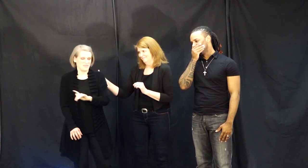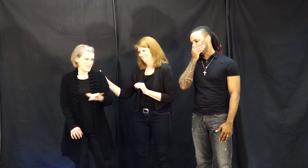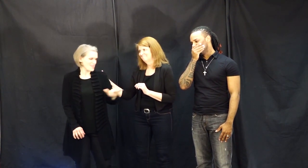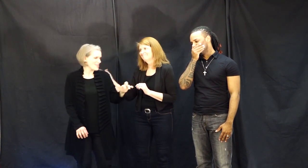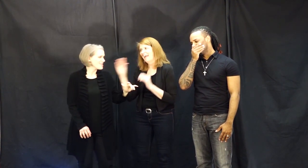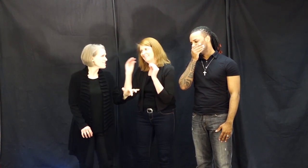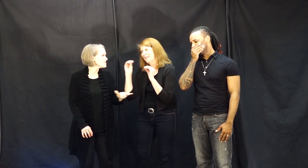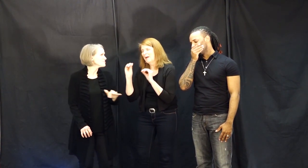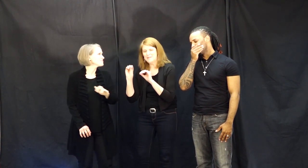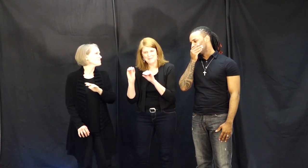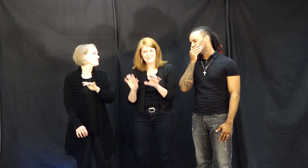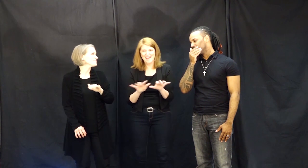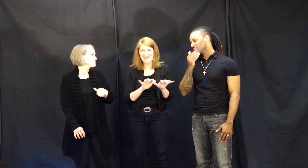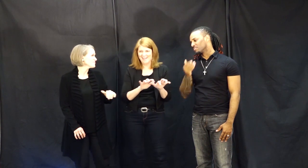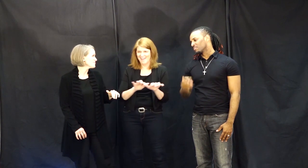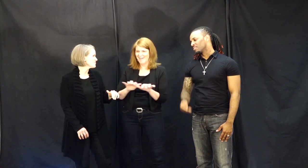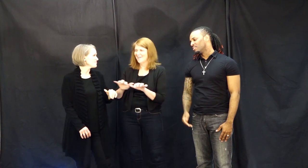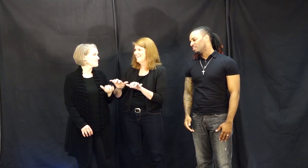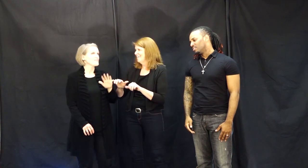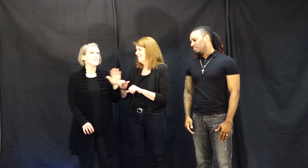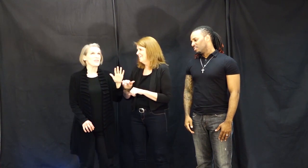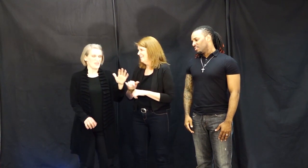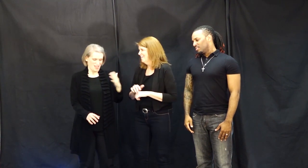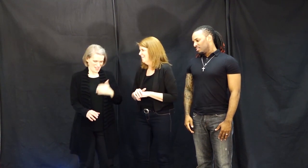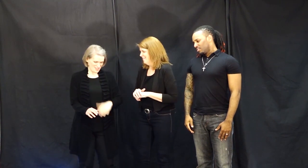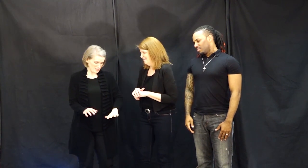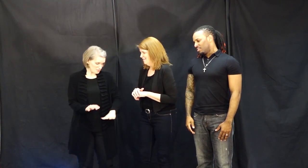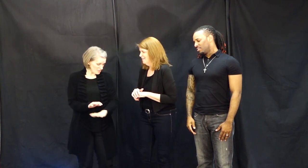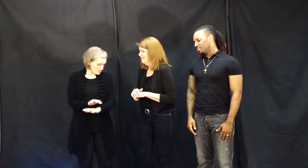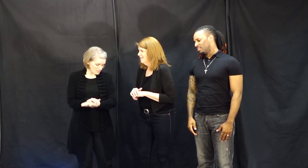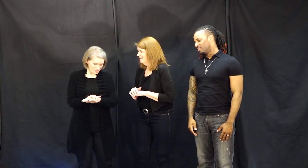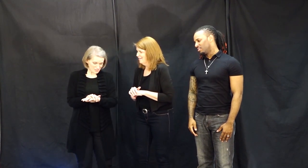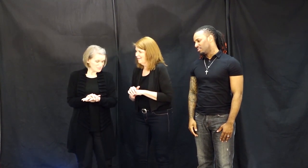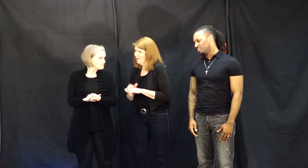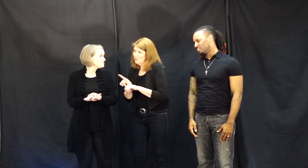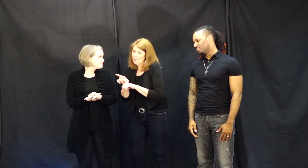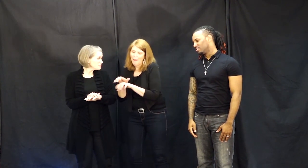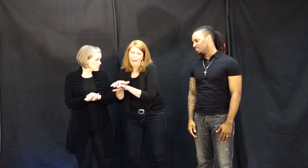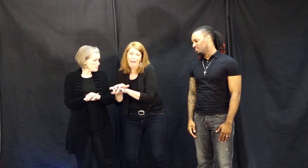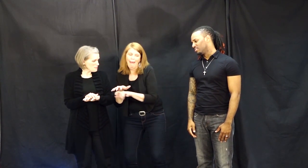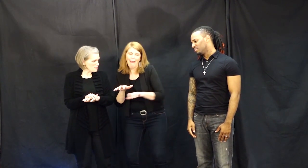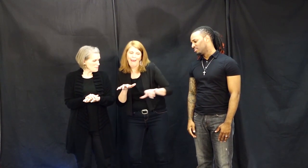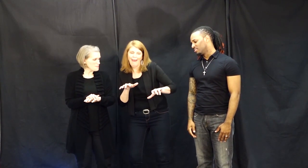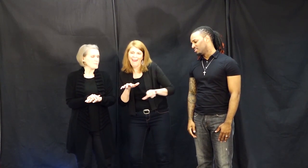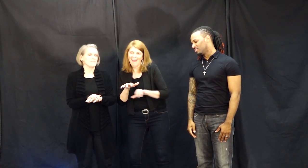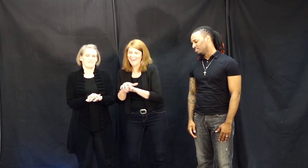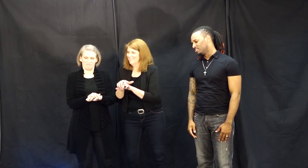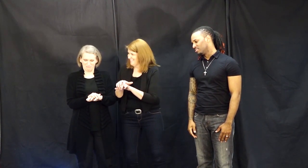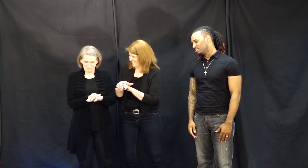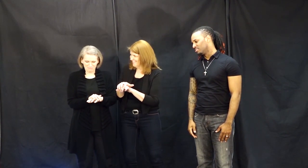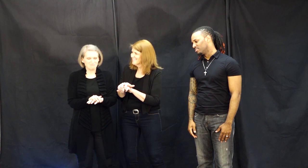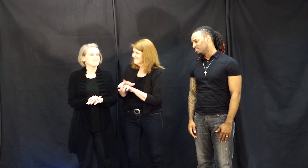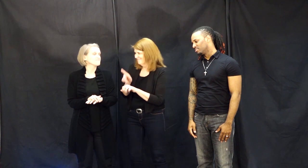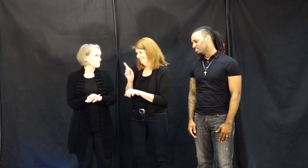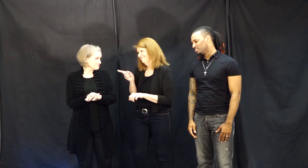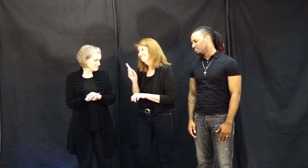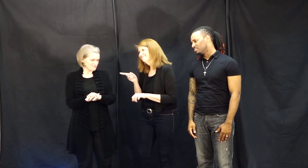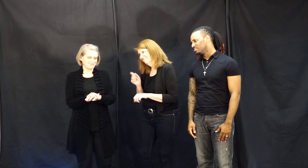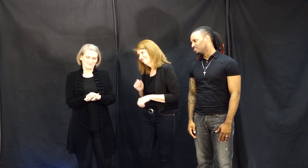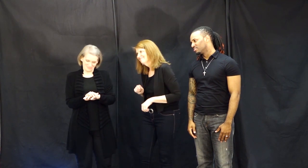you piano. You would put your hands on mine. You changed the melody every time. I